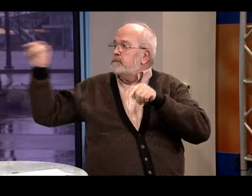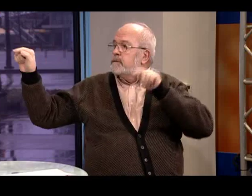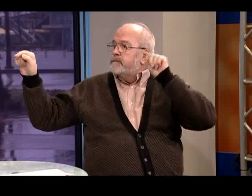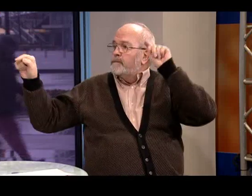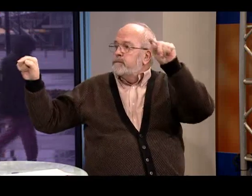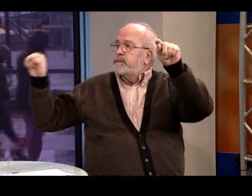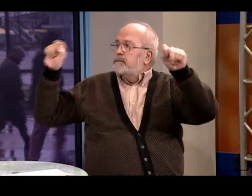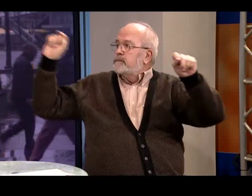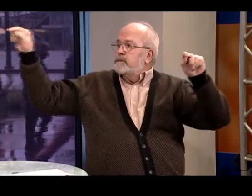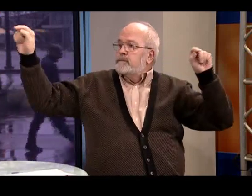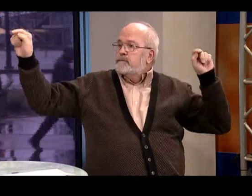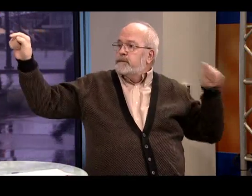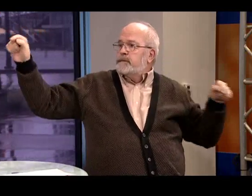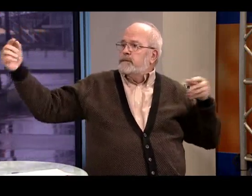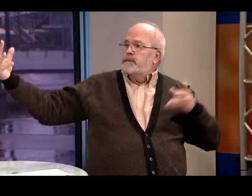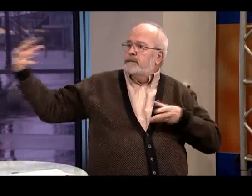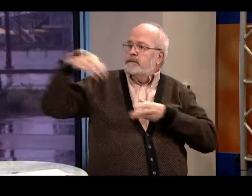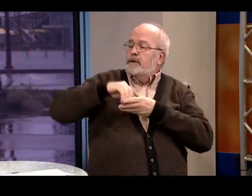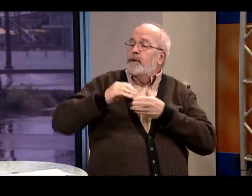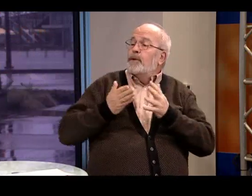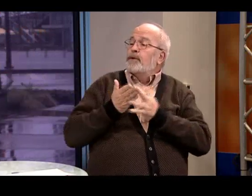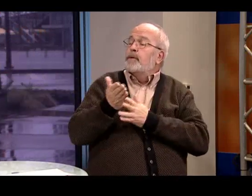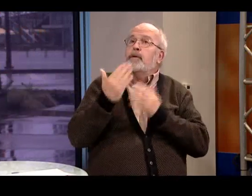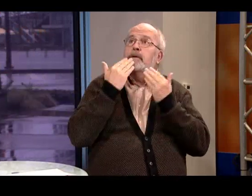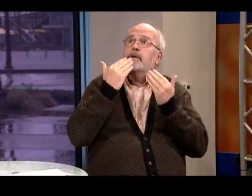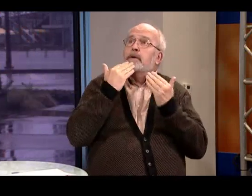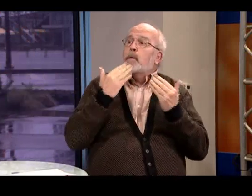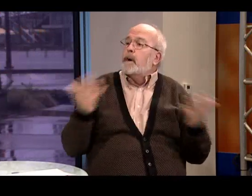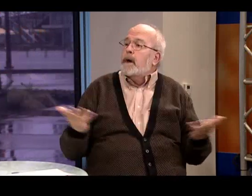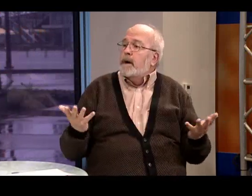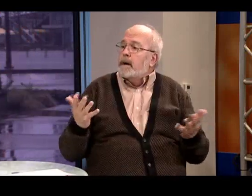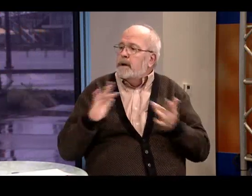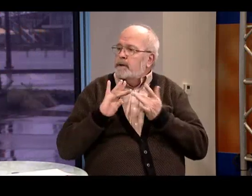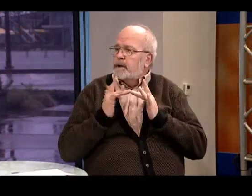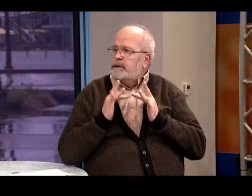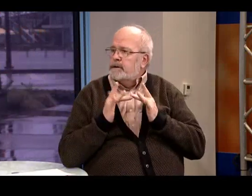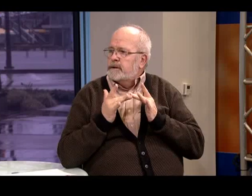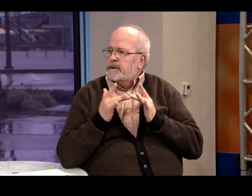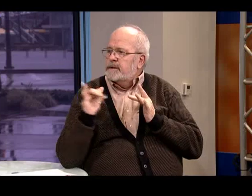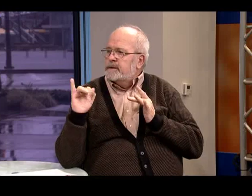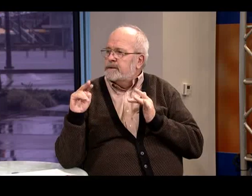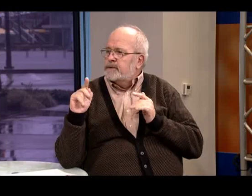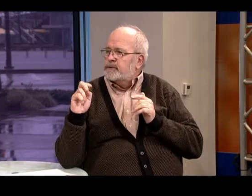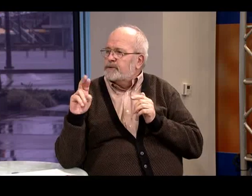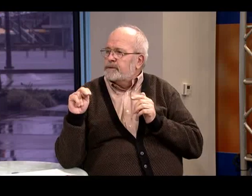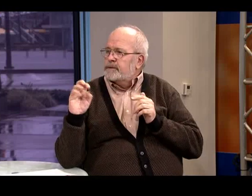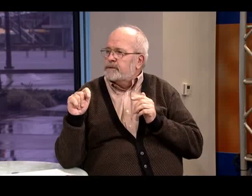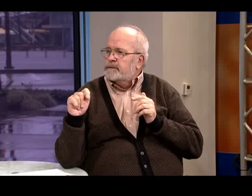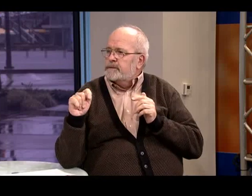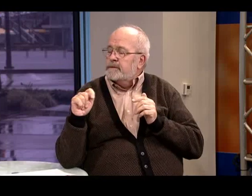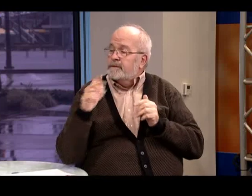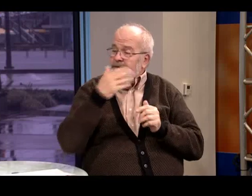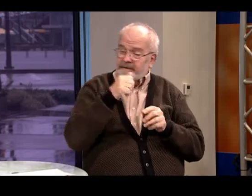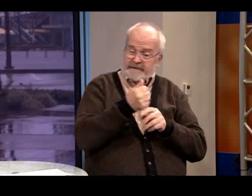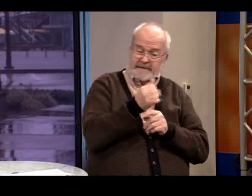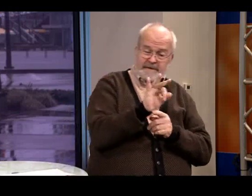Our efforts started to take off, and soon we had international interest, and thankfully nowadays we have the